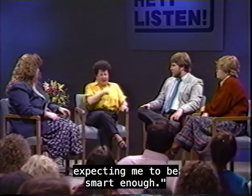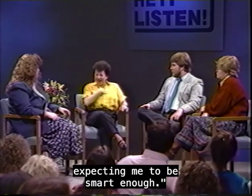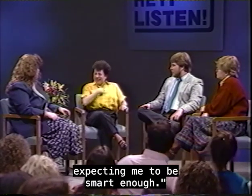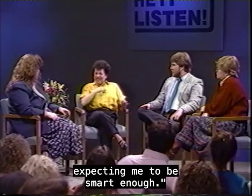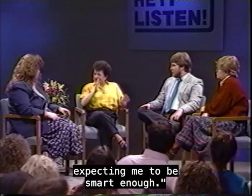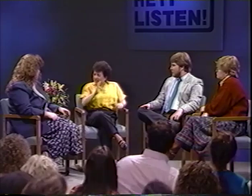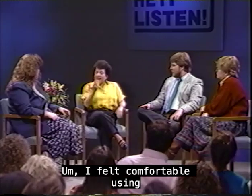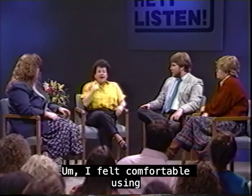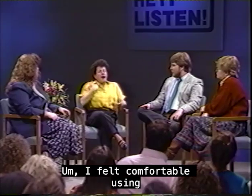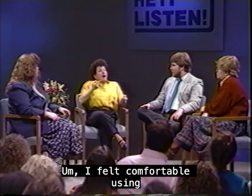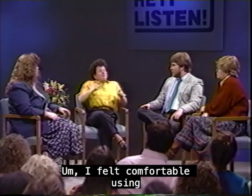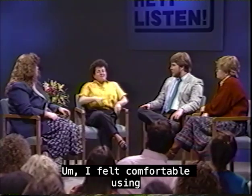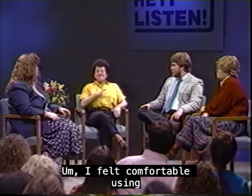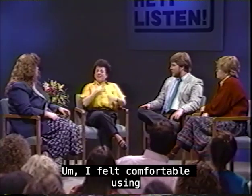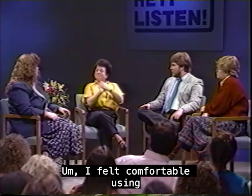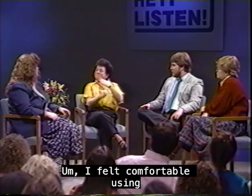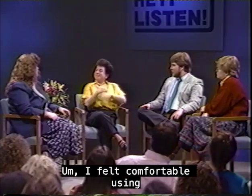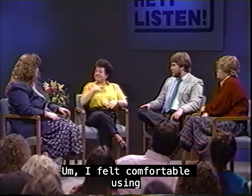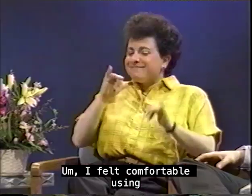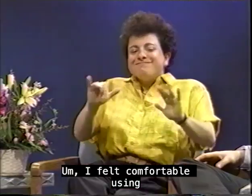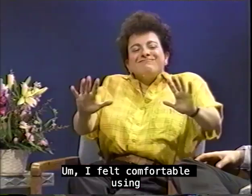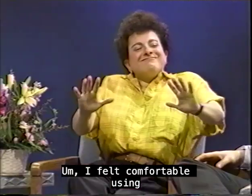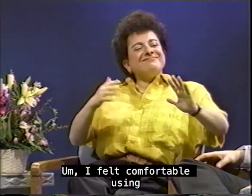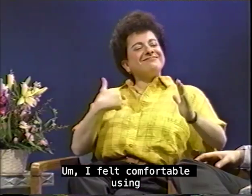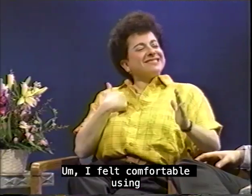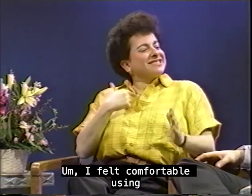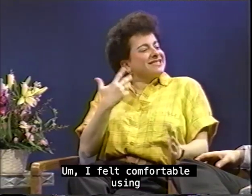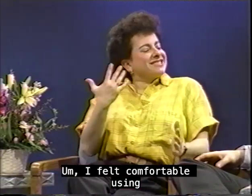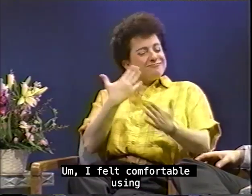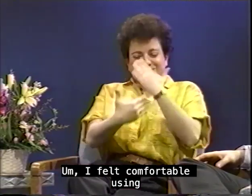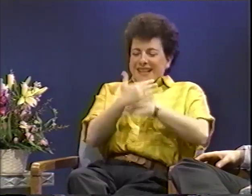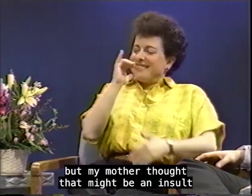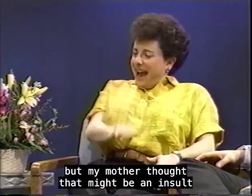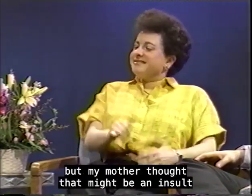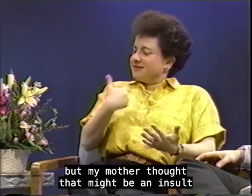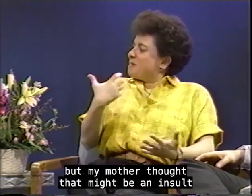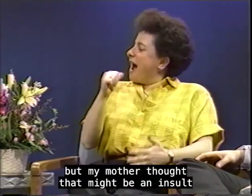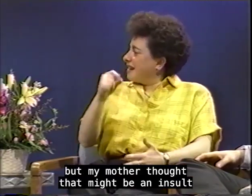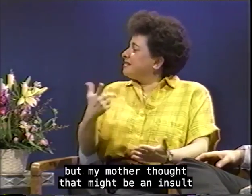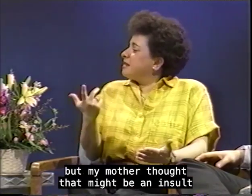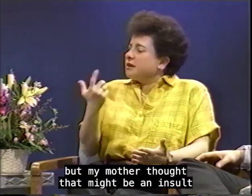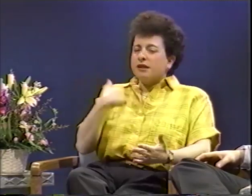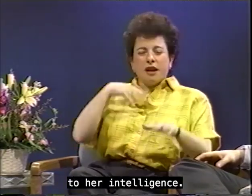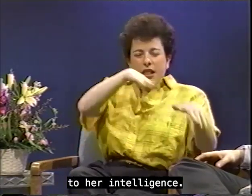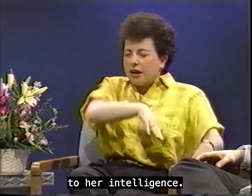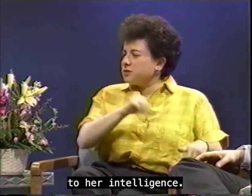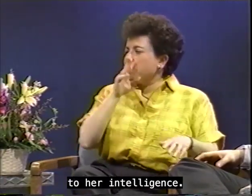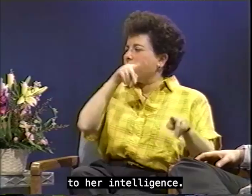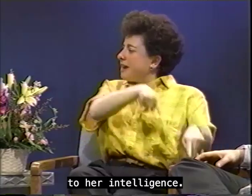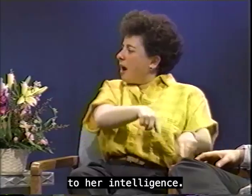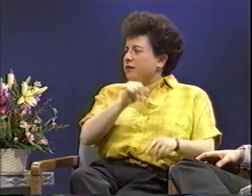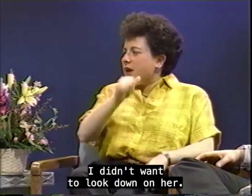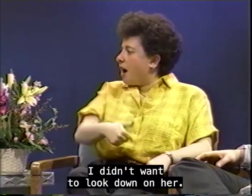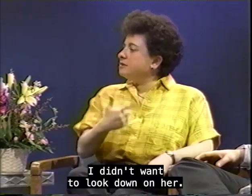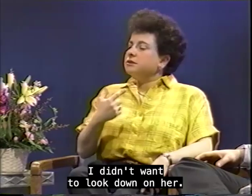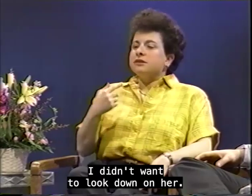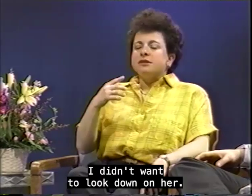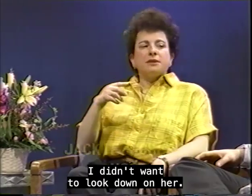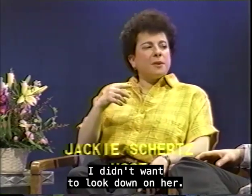enough. I felt comfortable using American Sign Language, but my mother thought that might be an insult to her intelligence. I didn't want to look down on